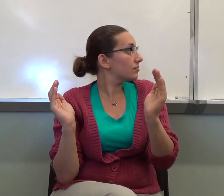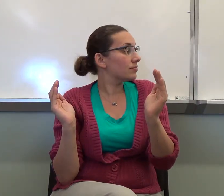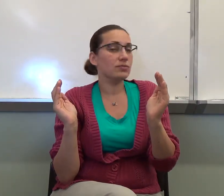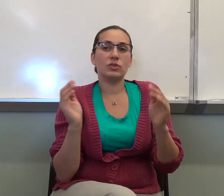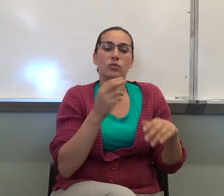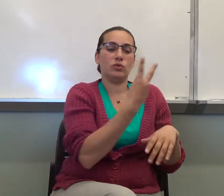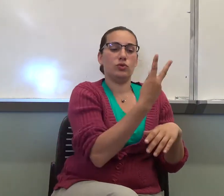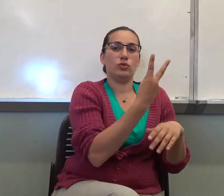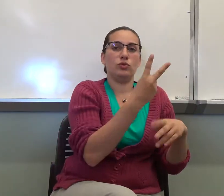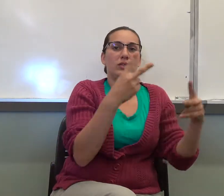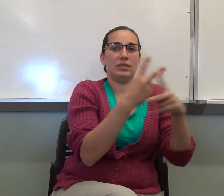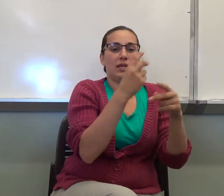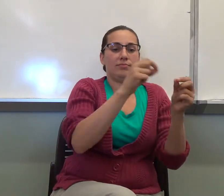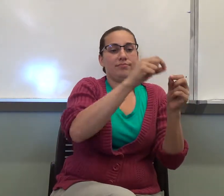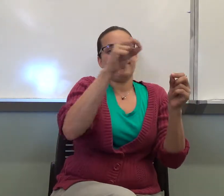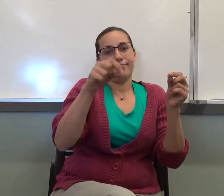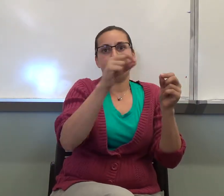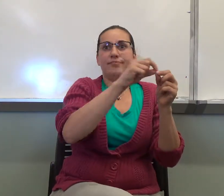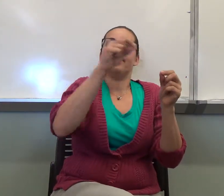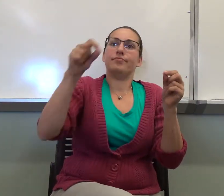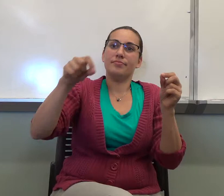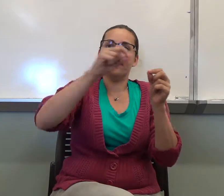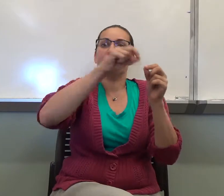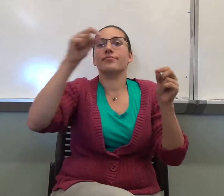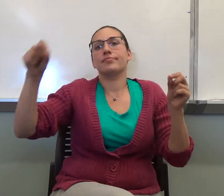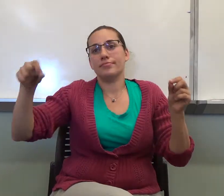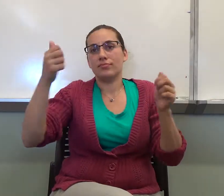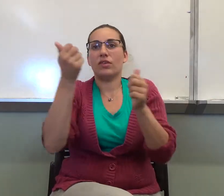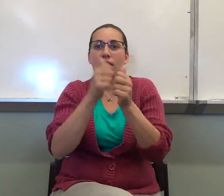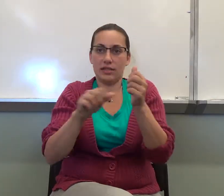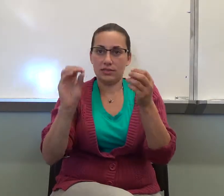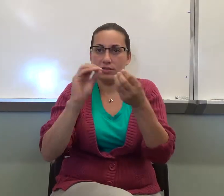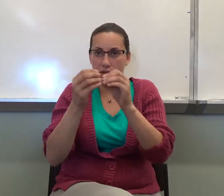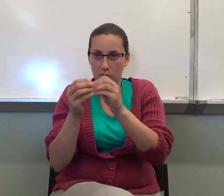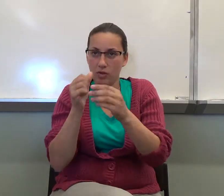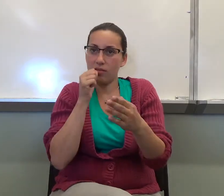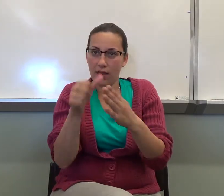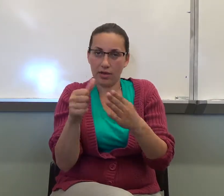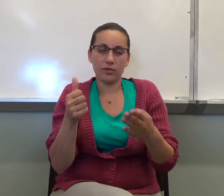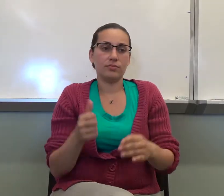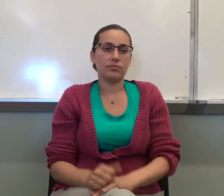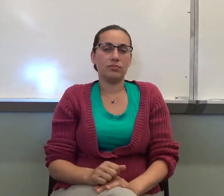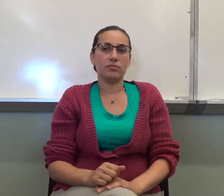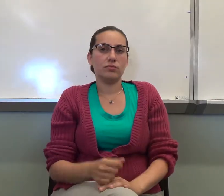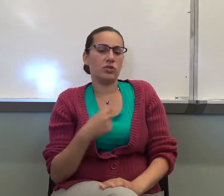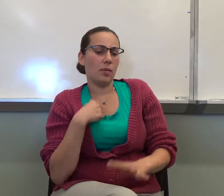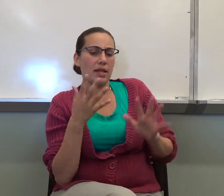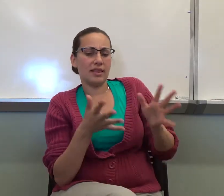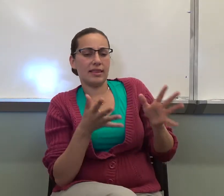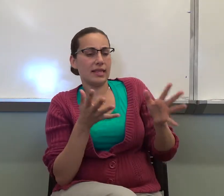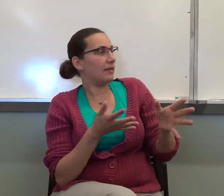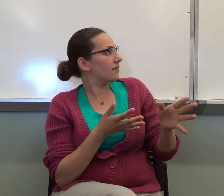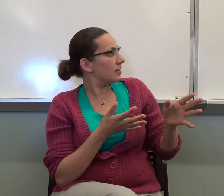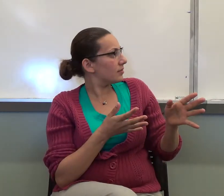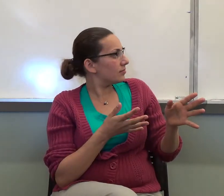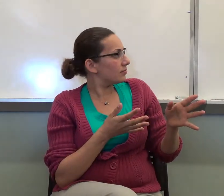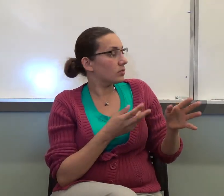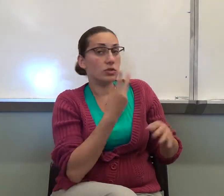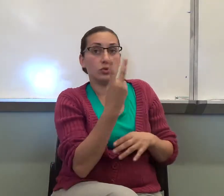Okay, so it's a 2 times 3y. Now I'm just going to leave that as subtraction and take the 2 and multiply it by